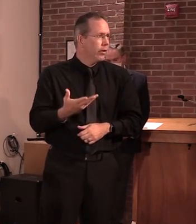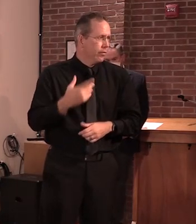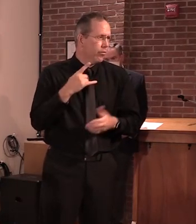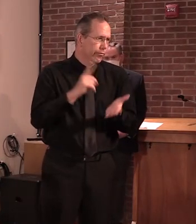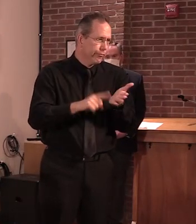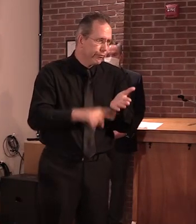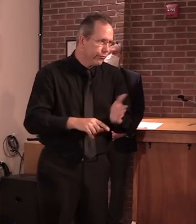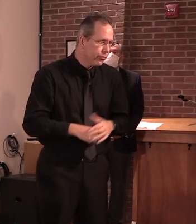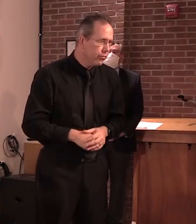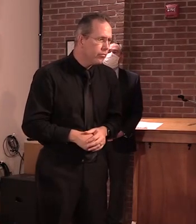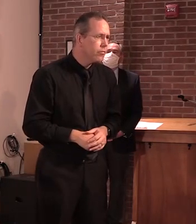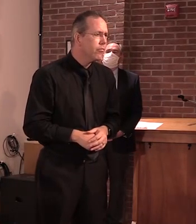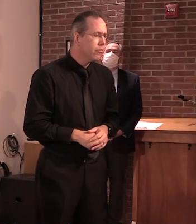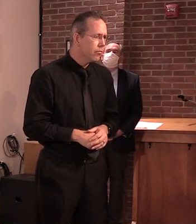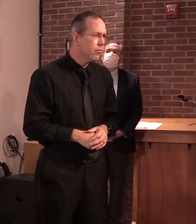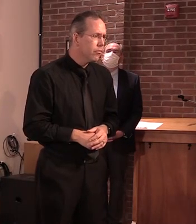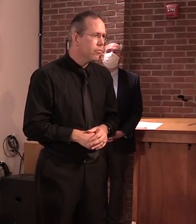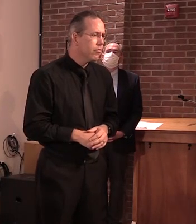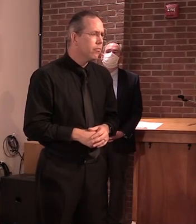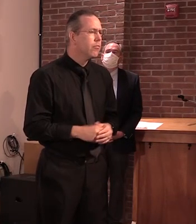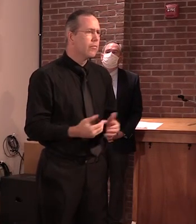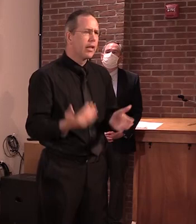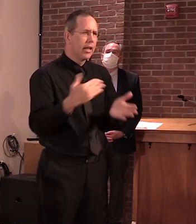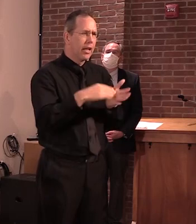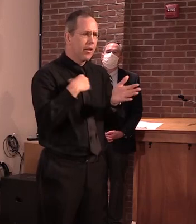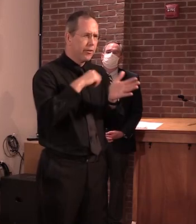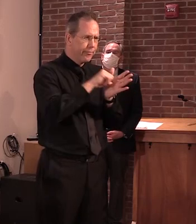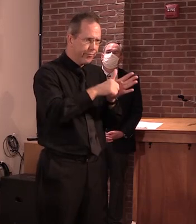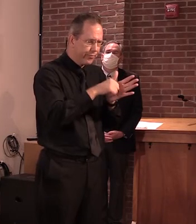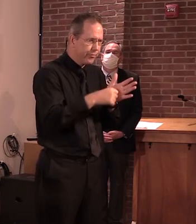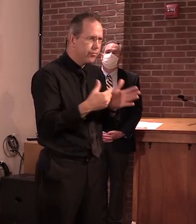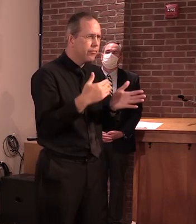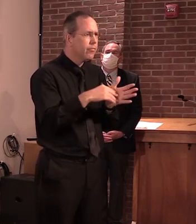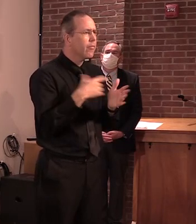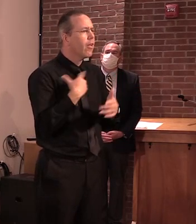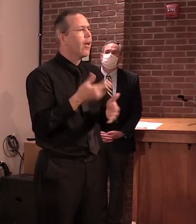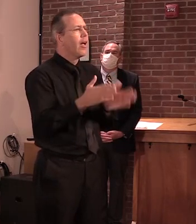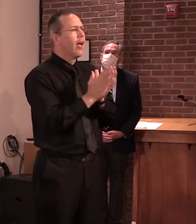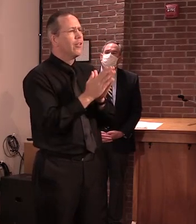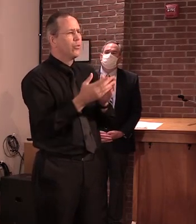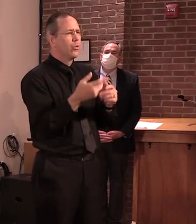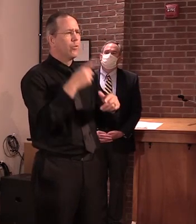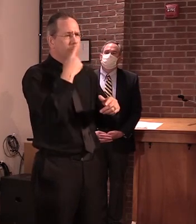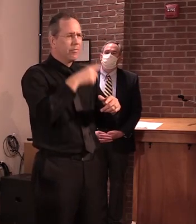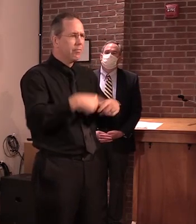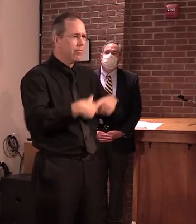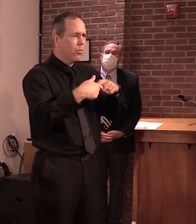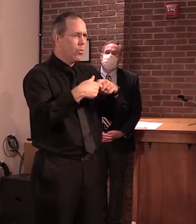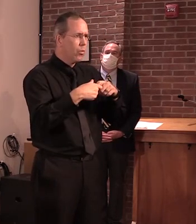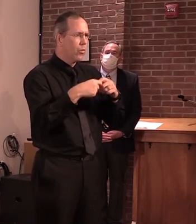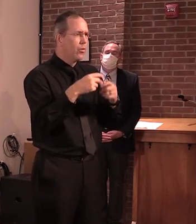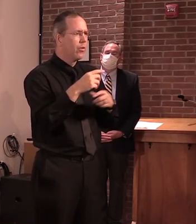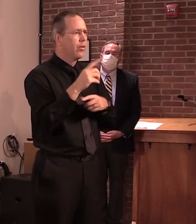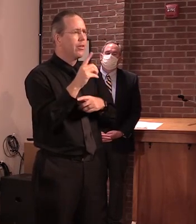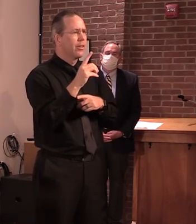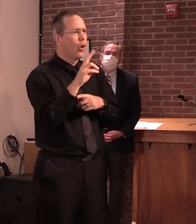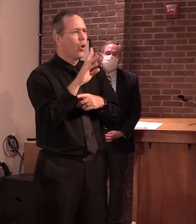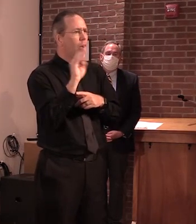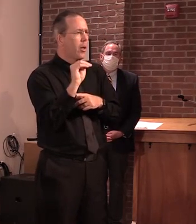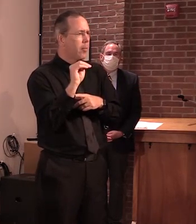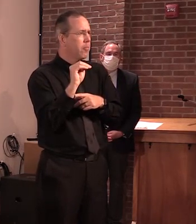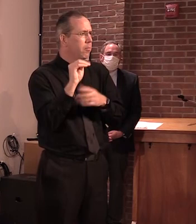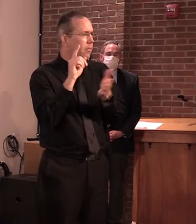the staff, I had asked that we pause the DRM investigation. We have restarted